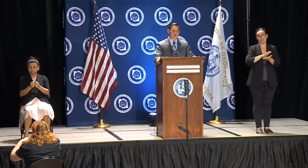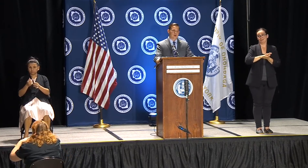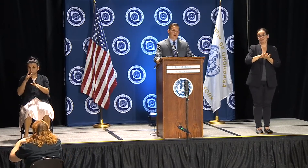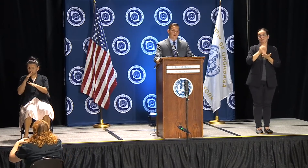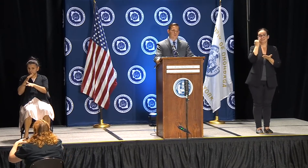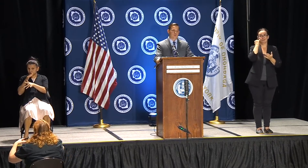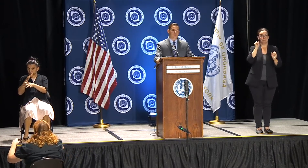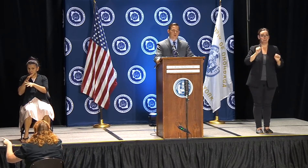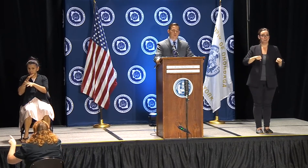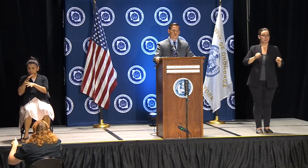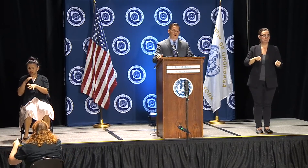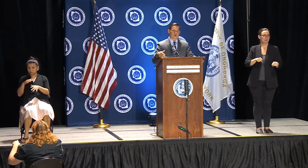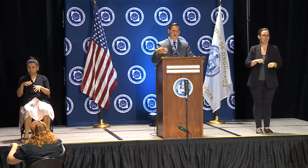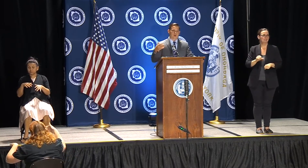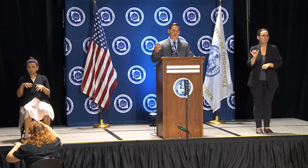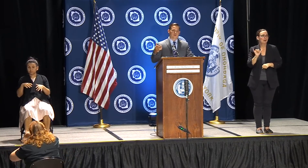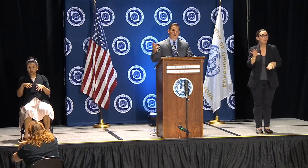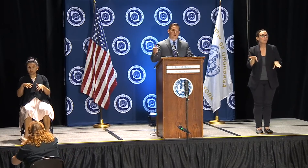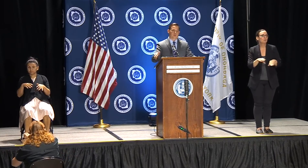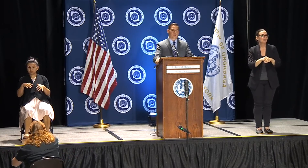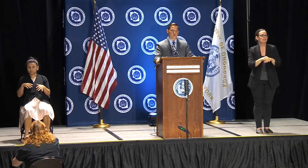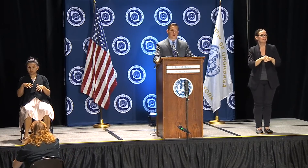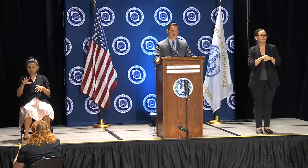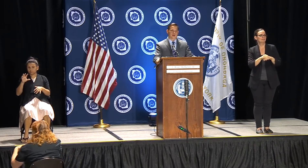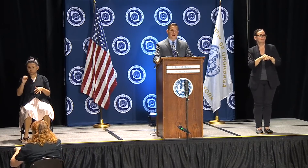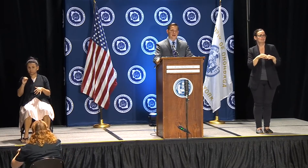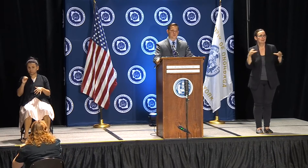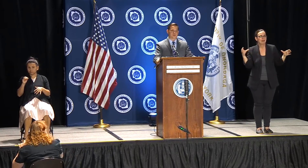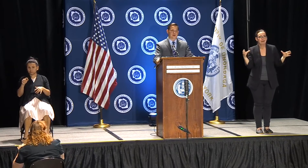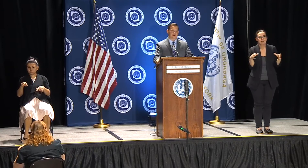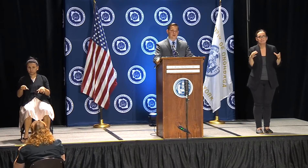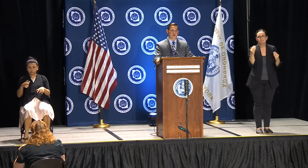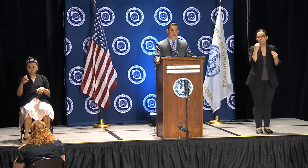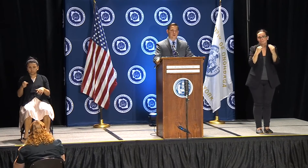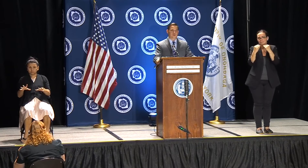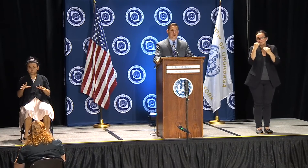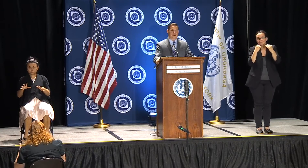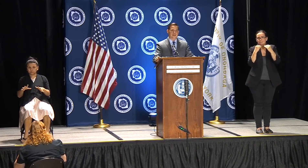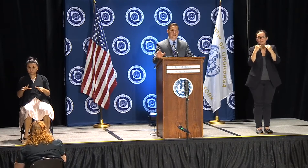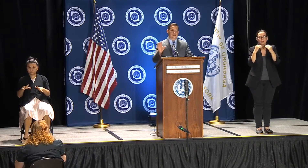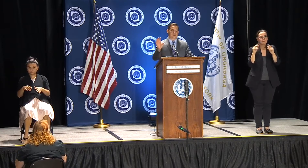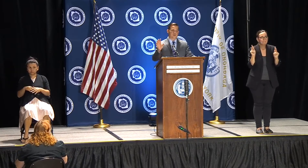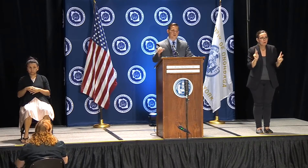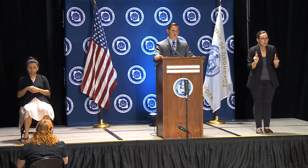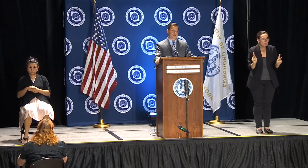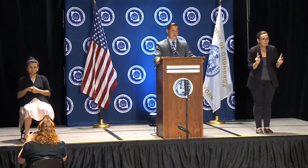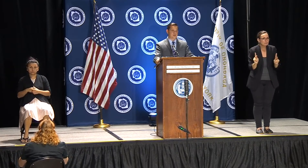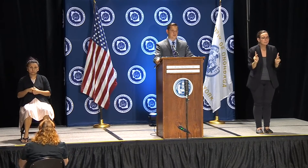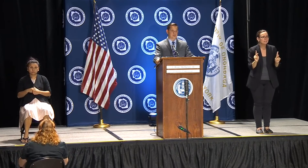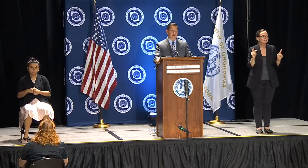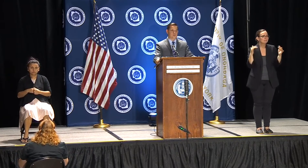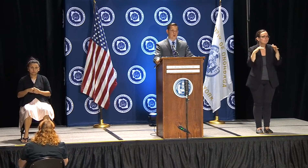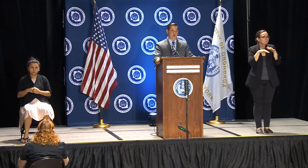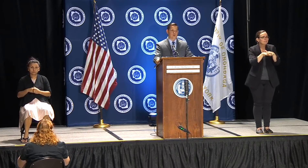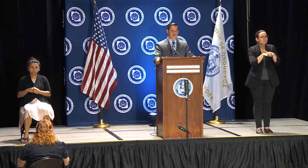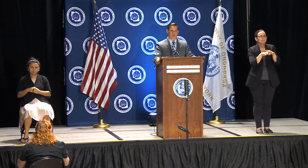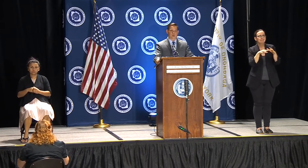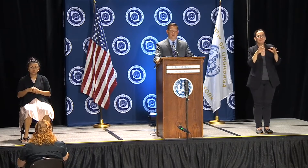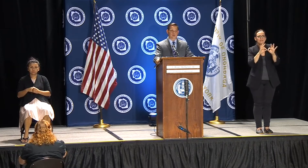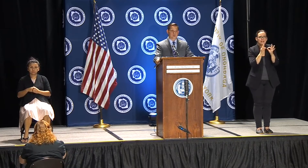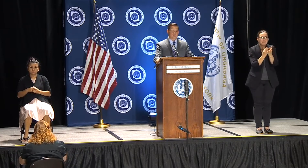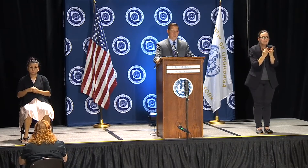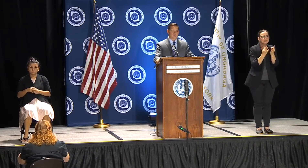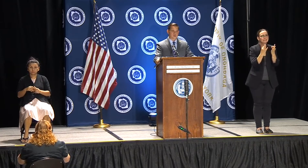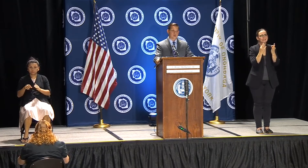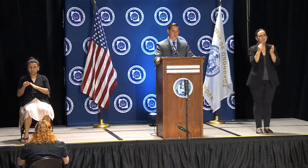increase. We've put forward and are putting forward a proposal related to hospitality to try to get something in front of the state to make them move a little